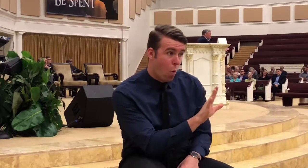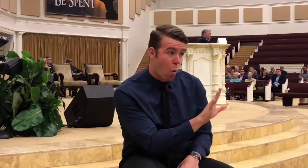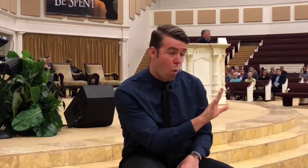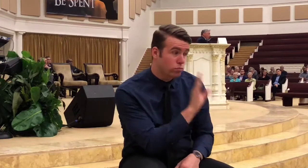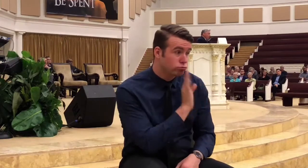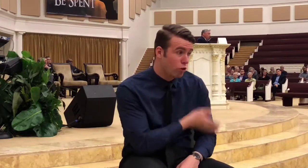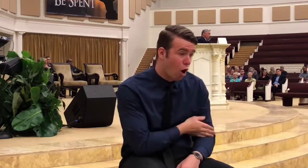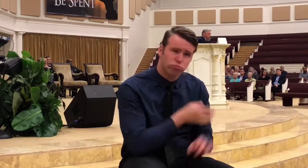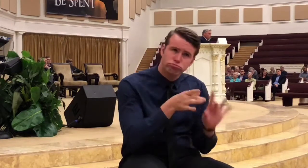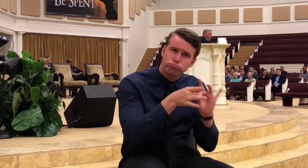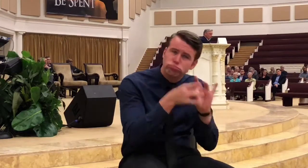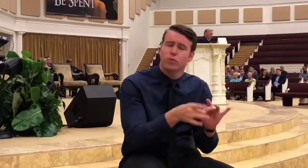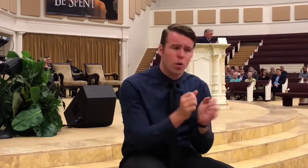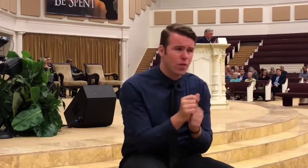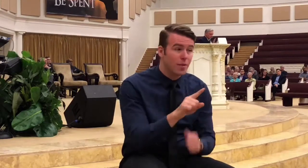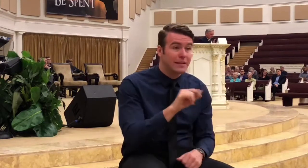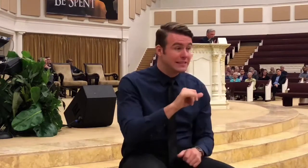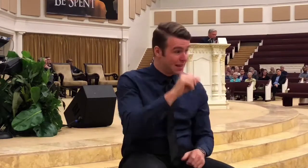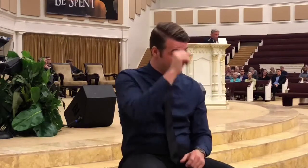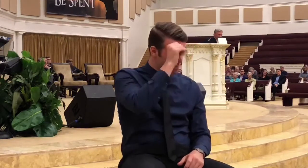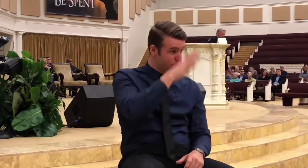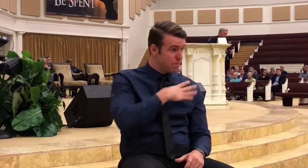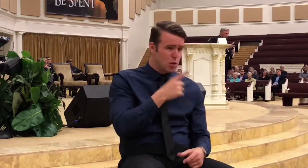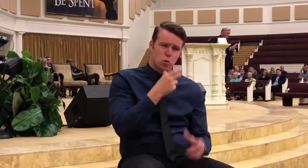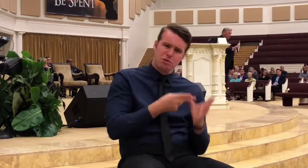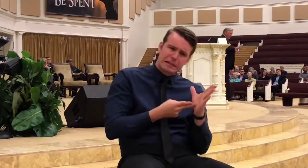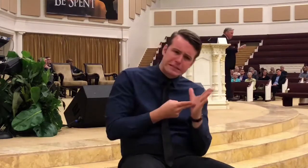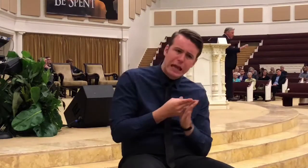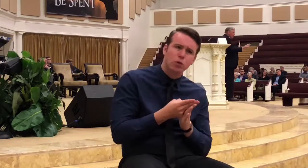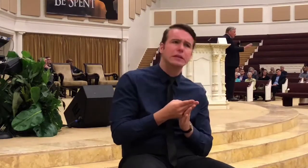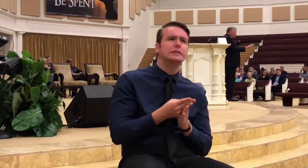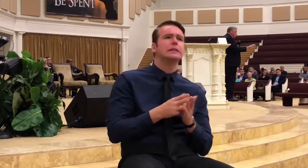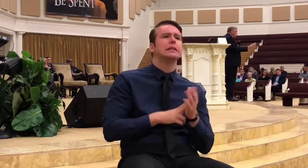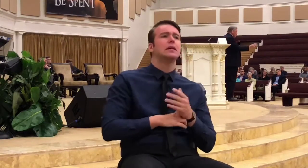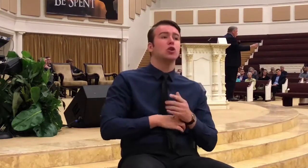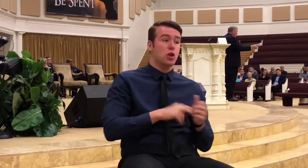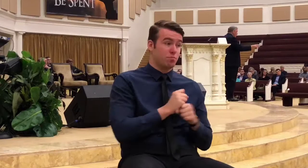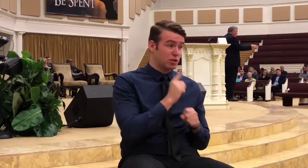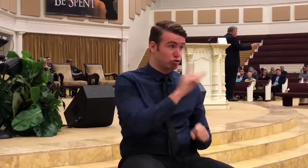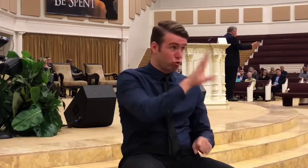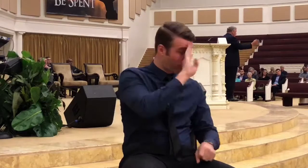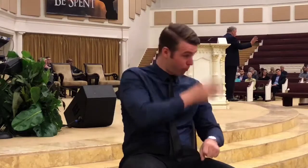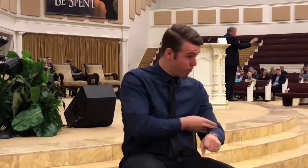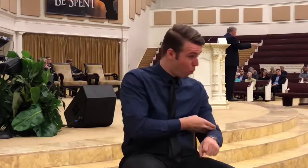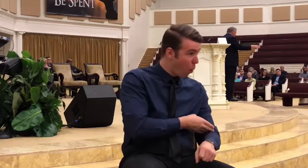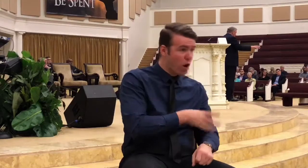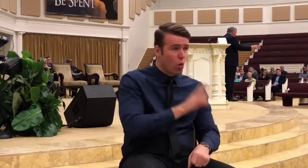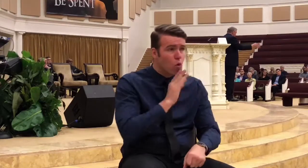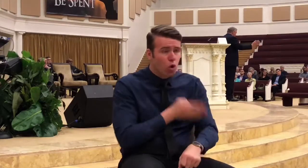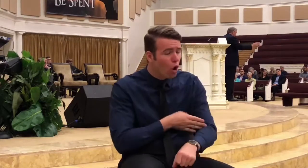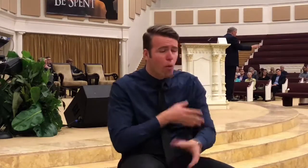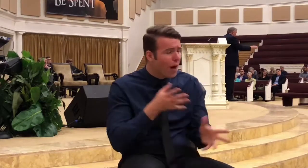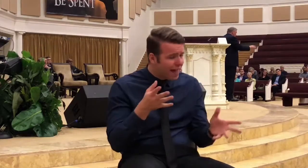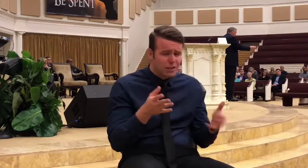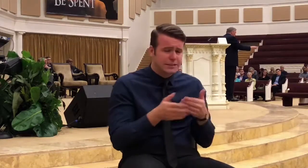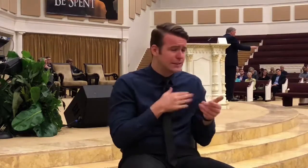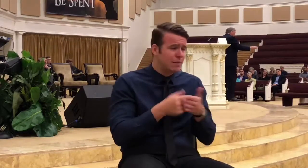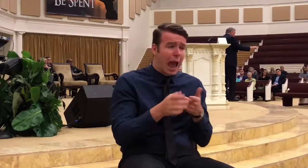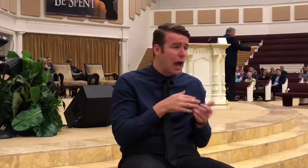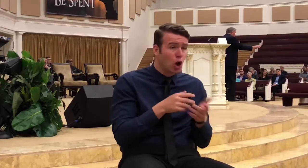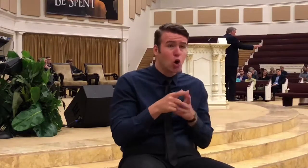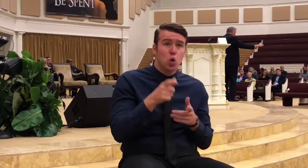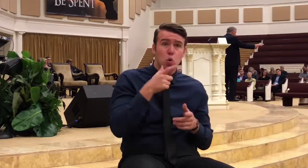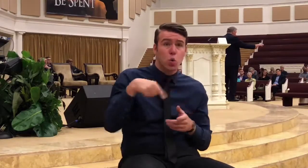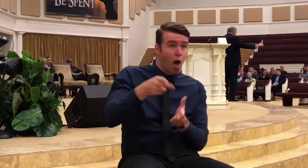them. Find three or four men with integrity that you make sure your little boy or your little girl, whatever it is, doesn't matter, that